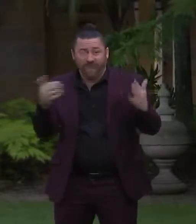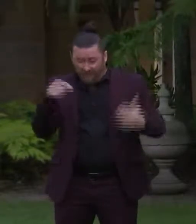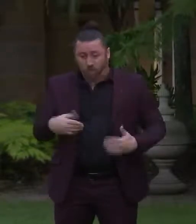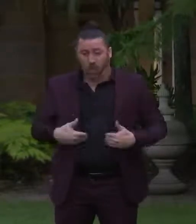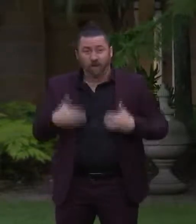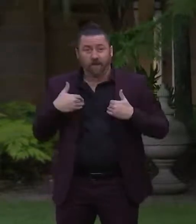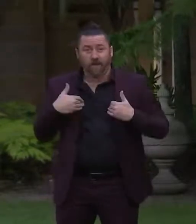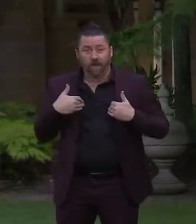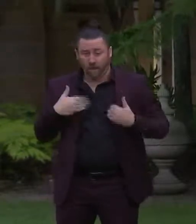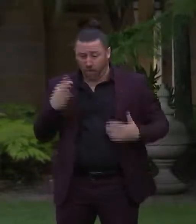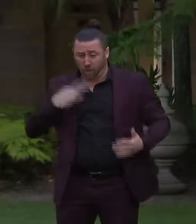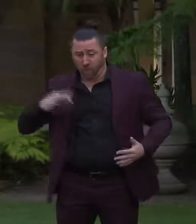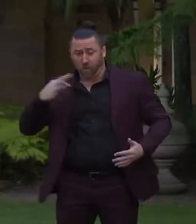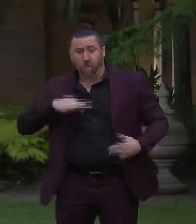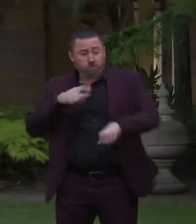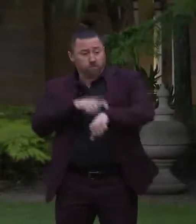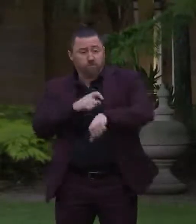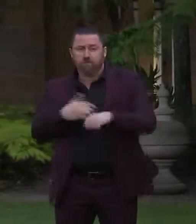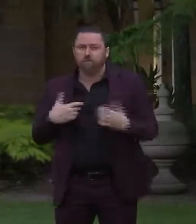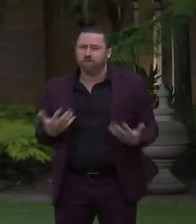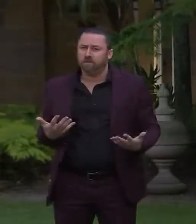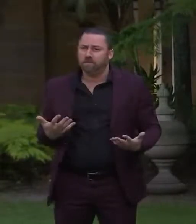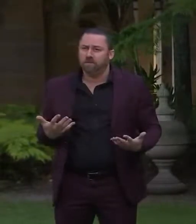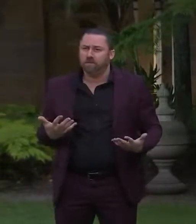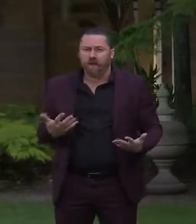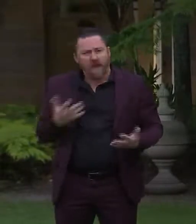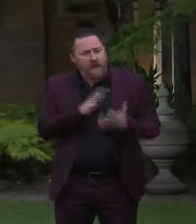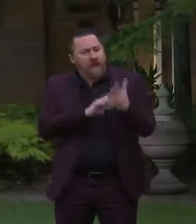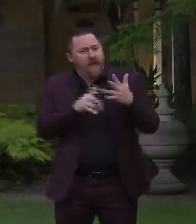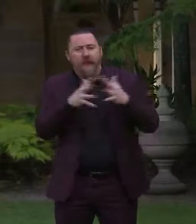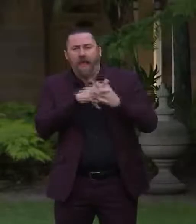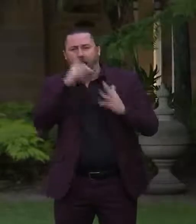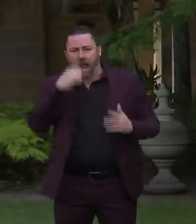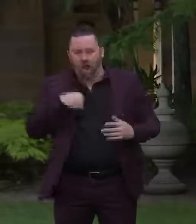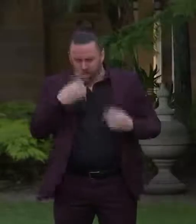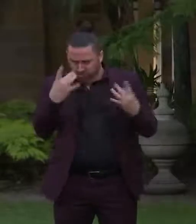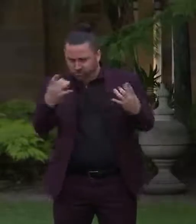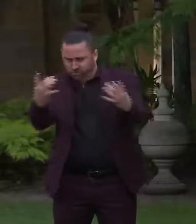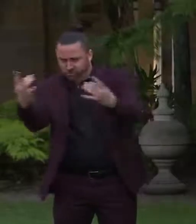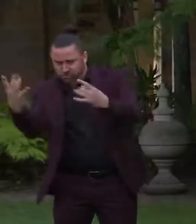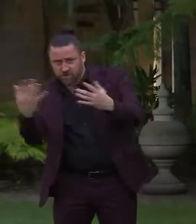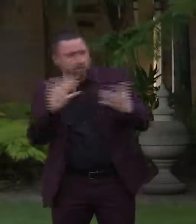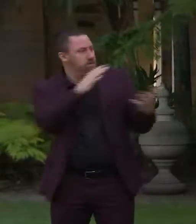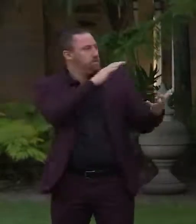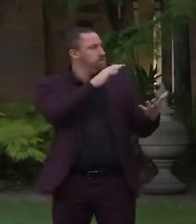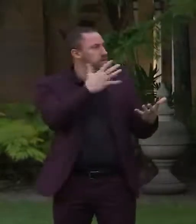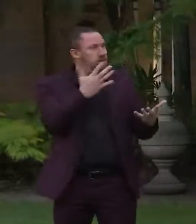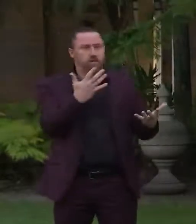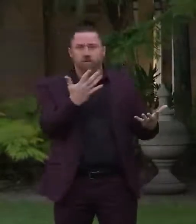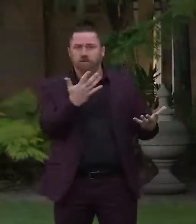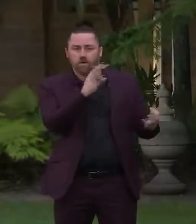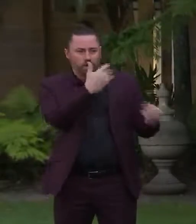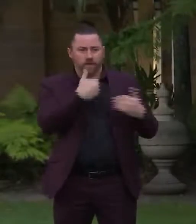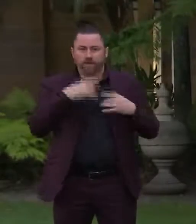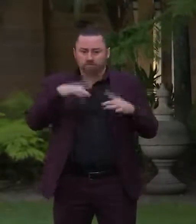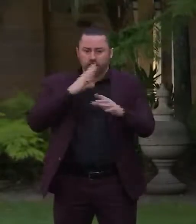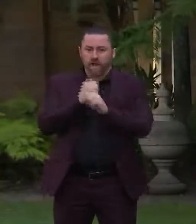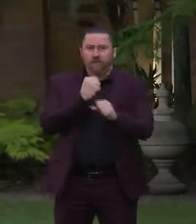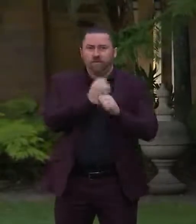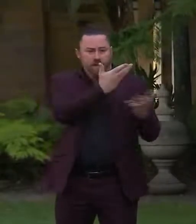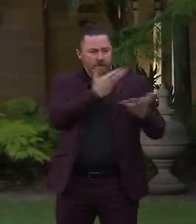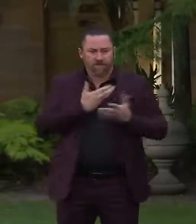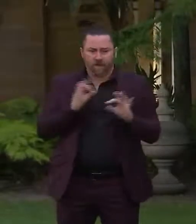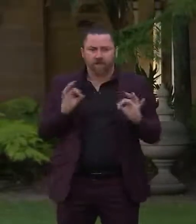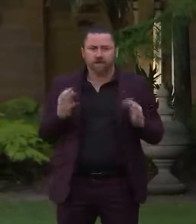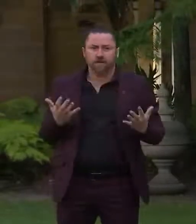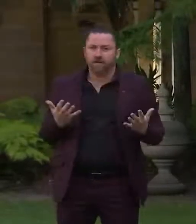vaccine. Now, we need surety of supply, guarantee of supply by the federal government, and if the